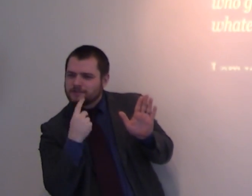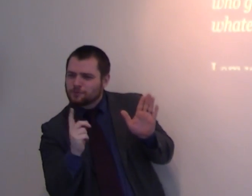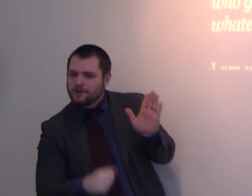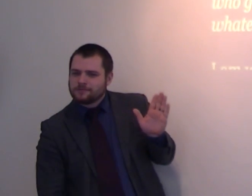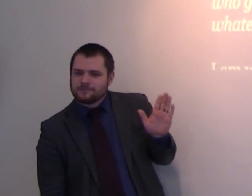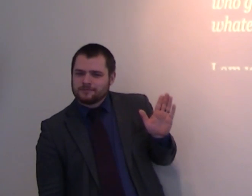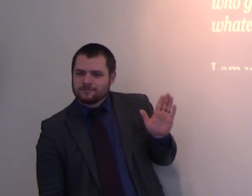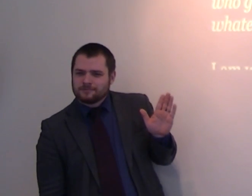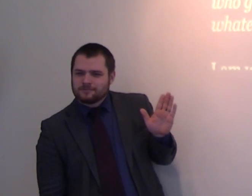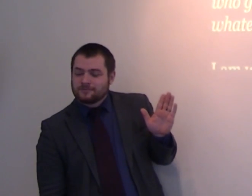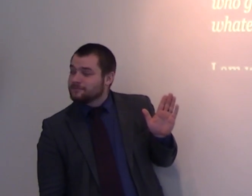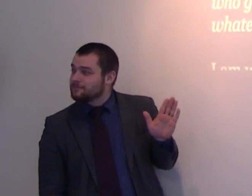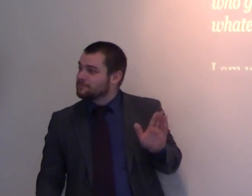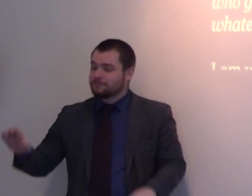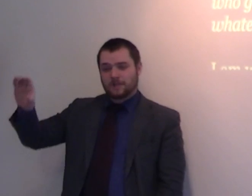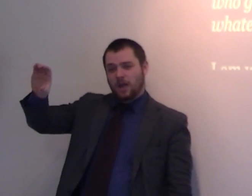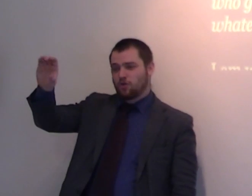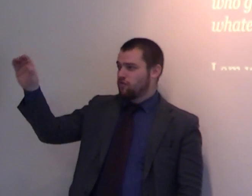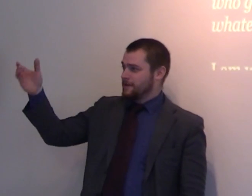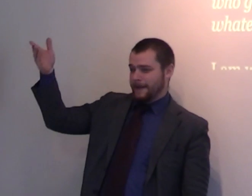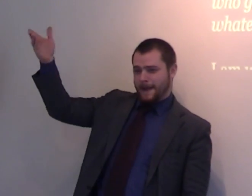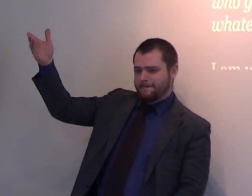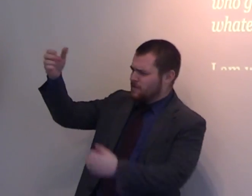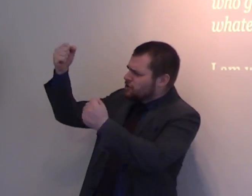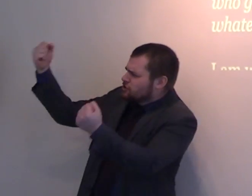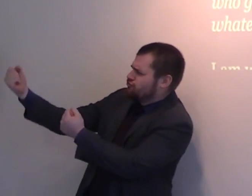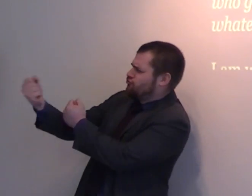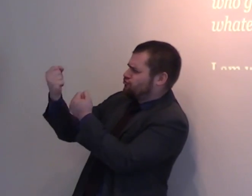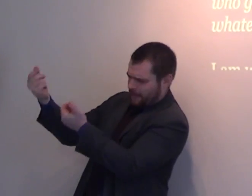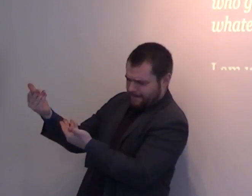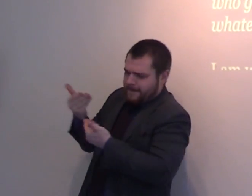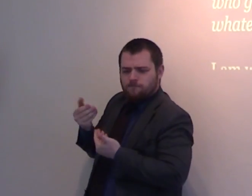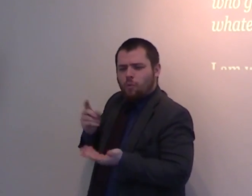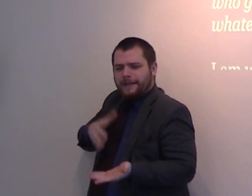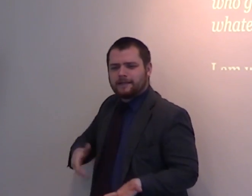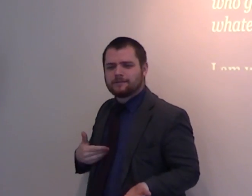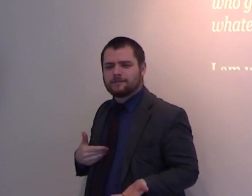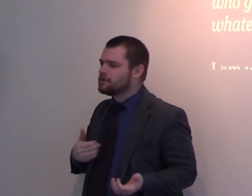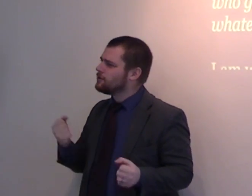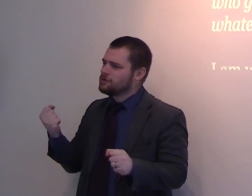Quote, "Christ is the one who gives me the strength I need to do whatever I must